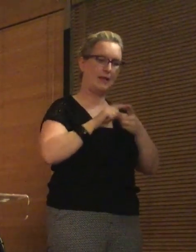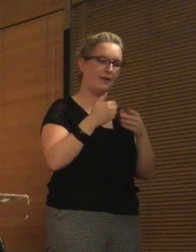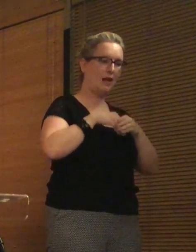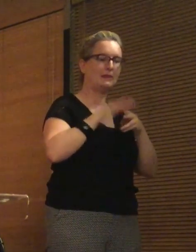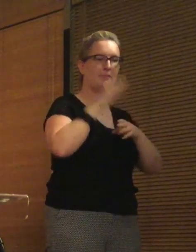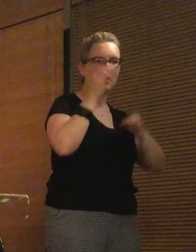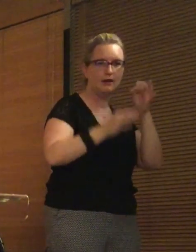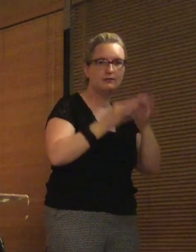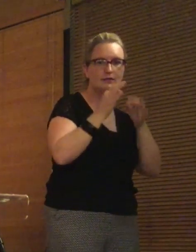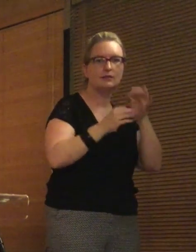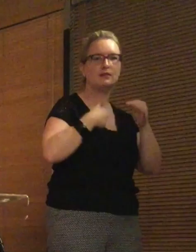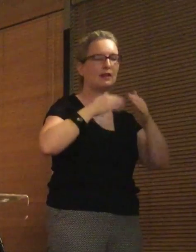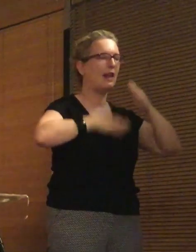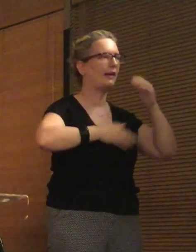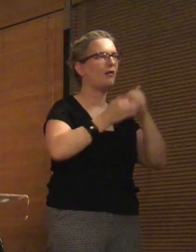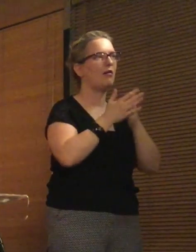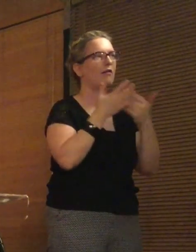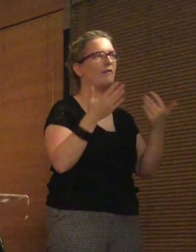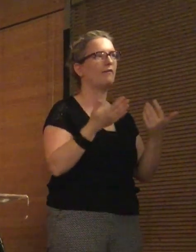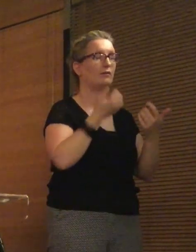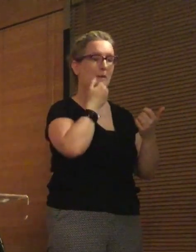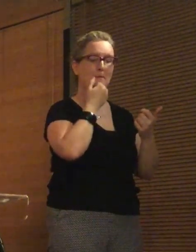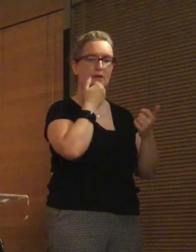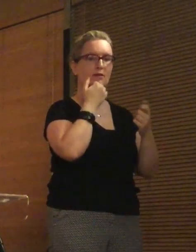politics, and the lack of, you know, the